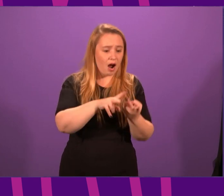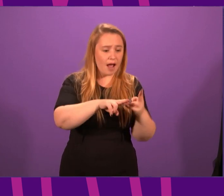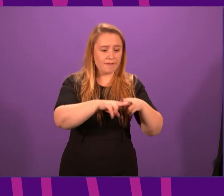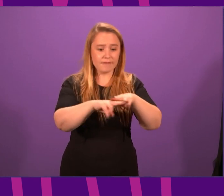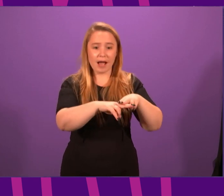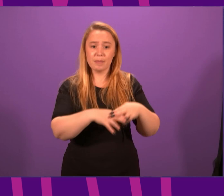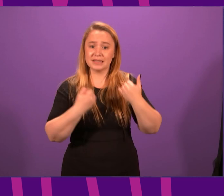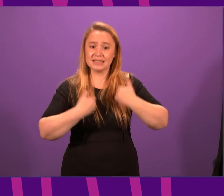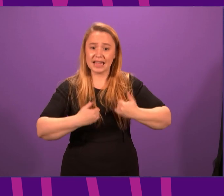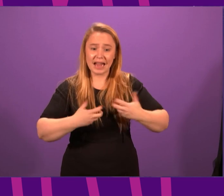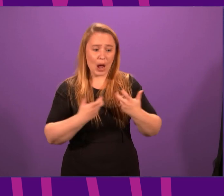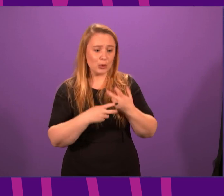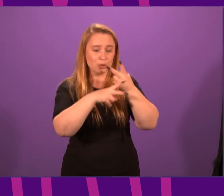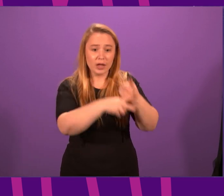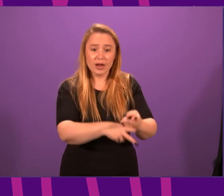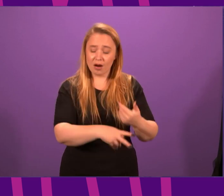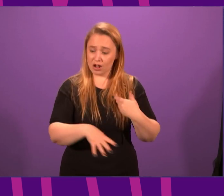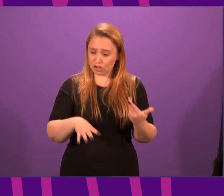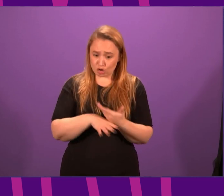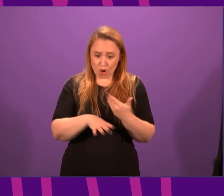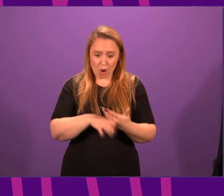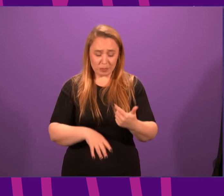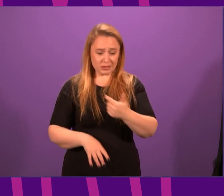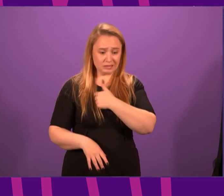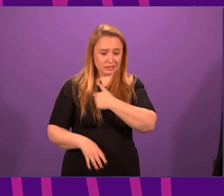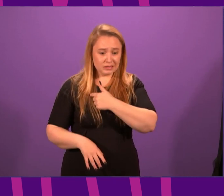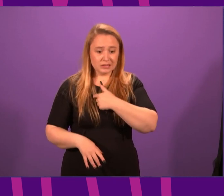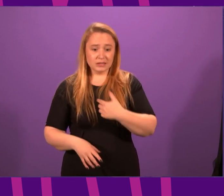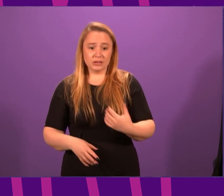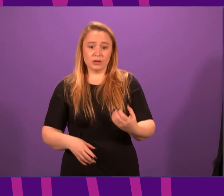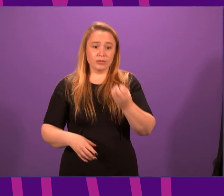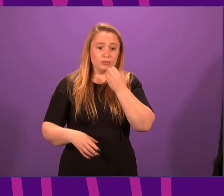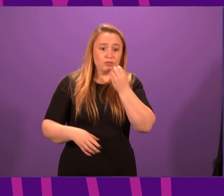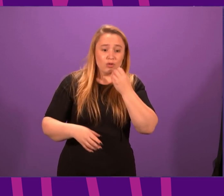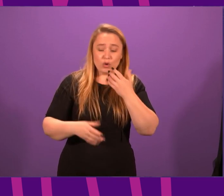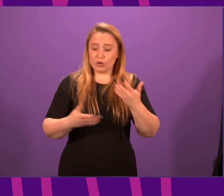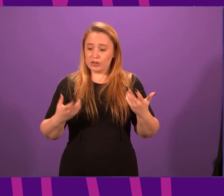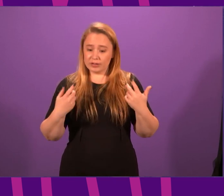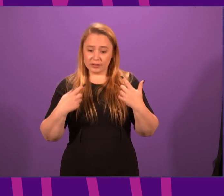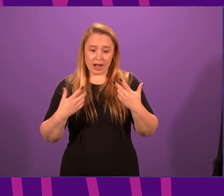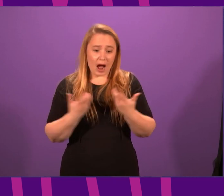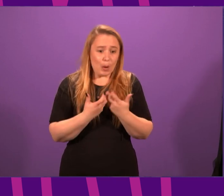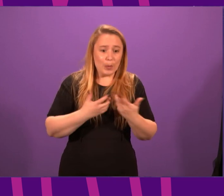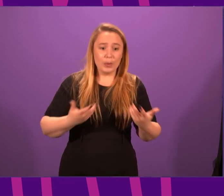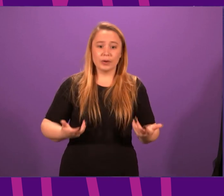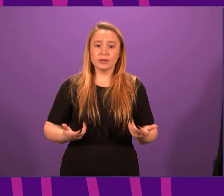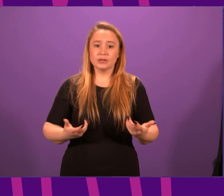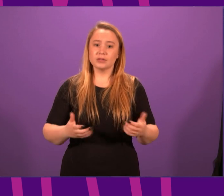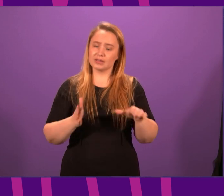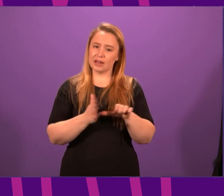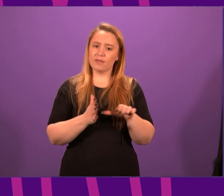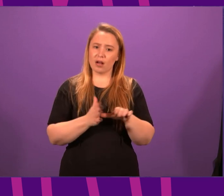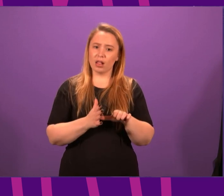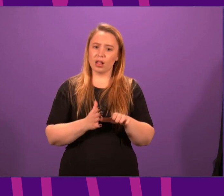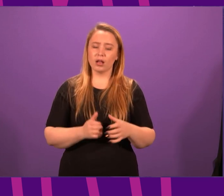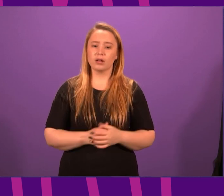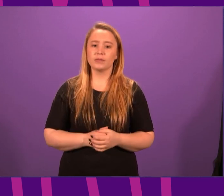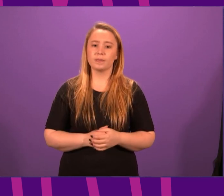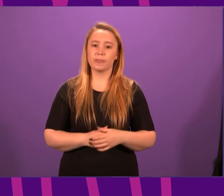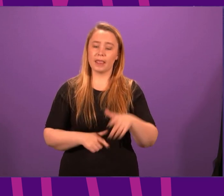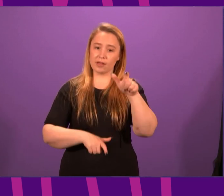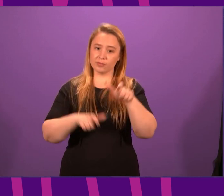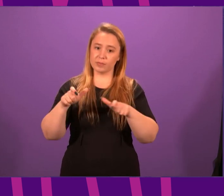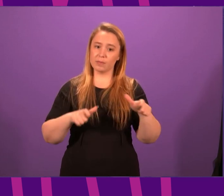sick, worried about their jobs, making ends meet, or putting food on the table for their children. We know that people who are already